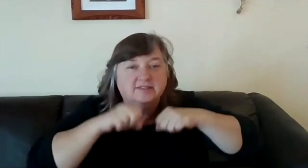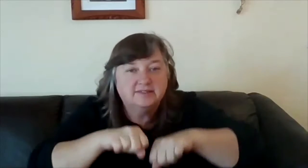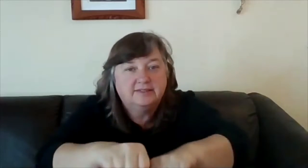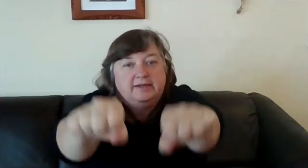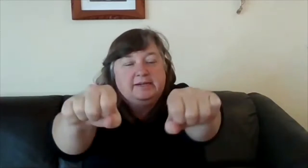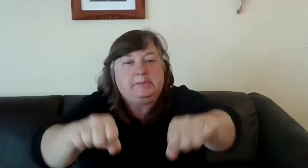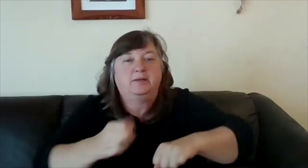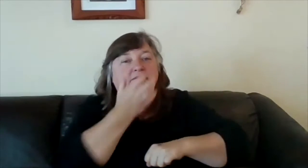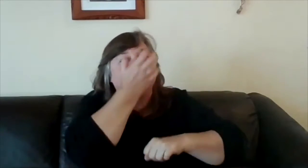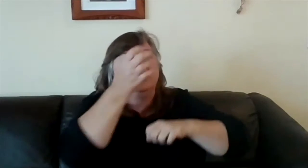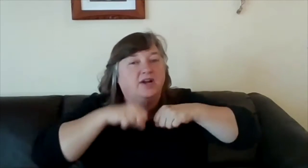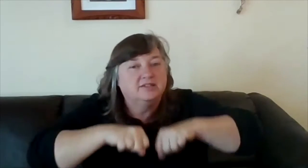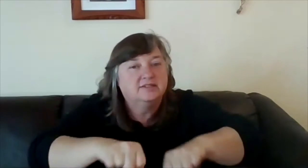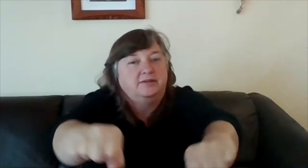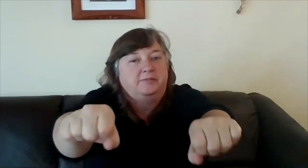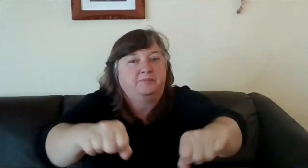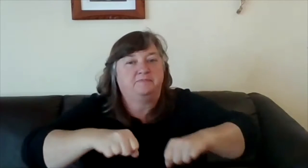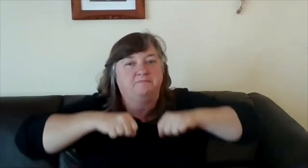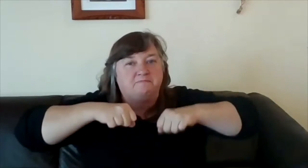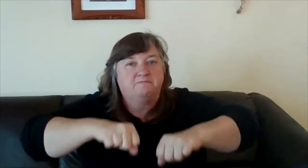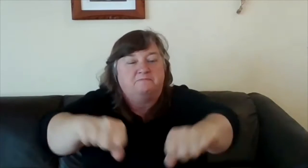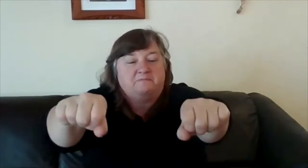Grass, grass.